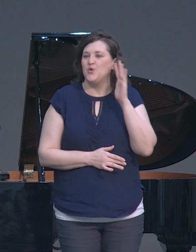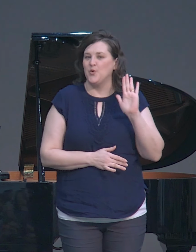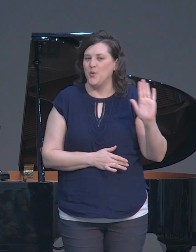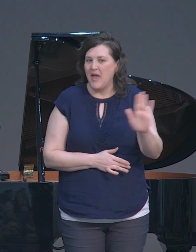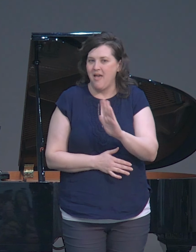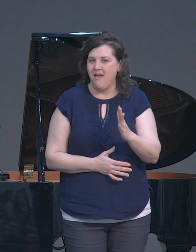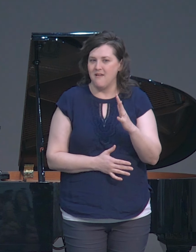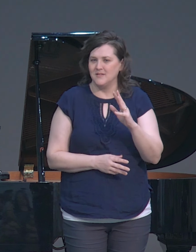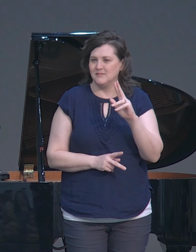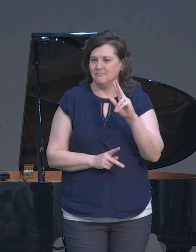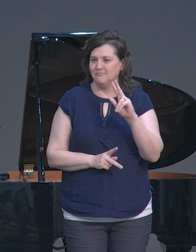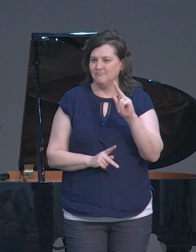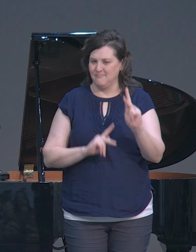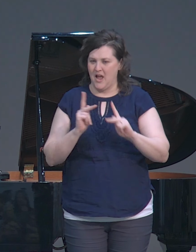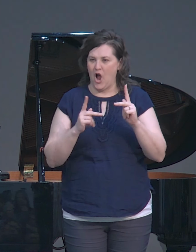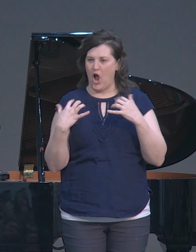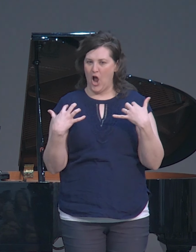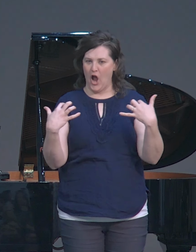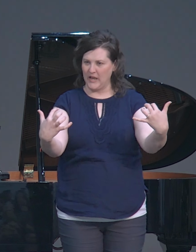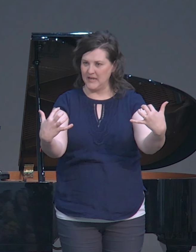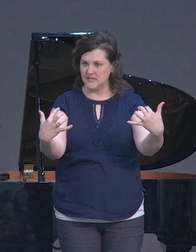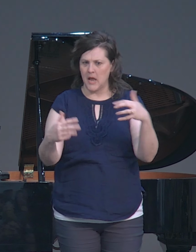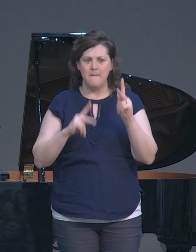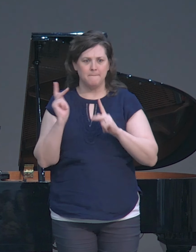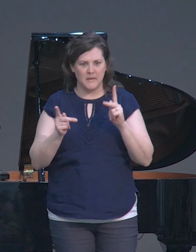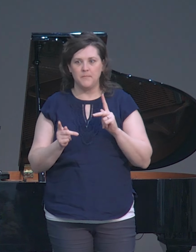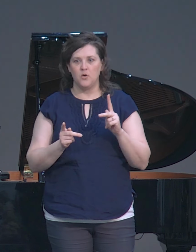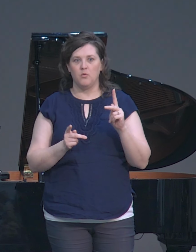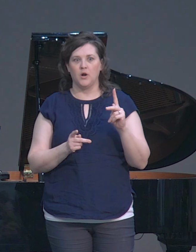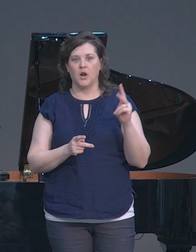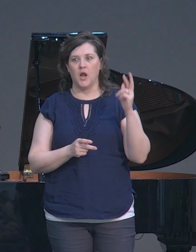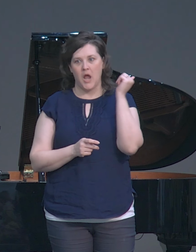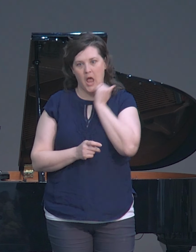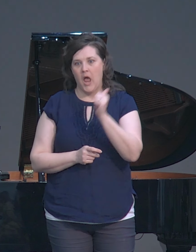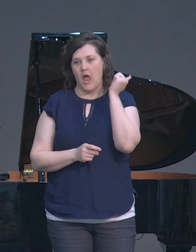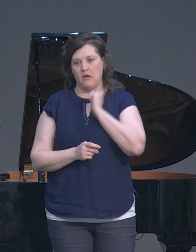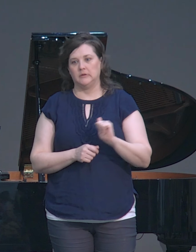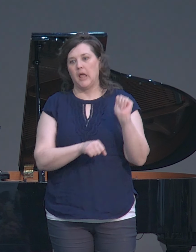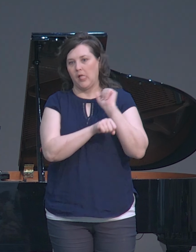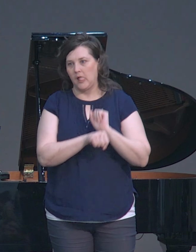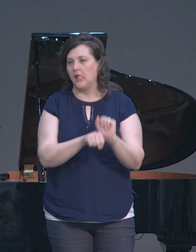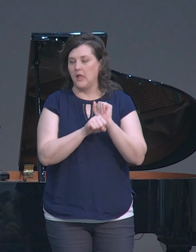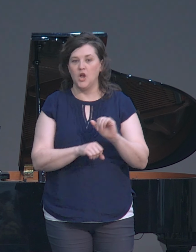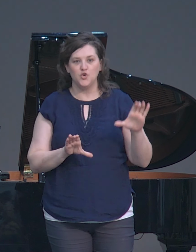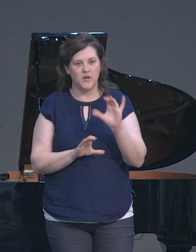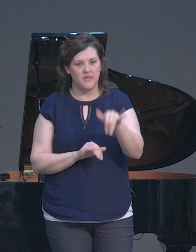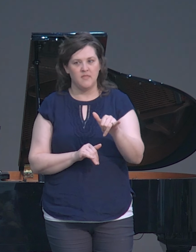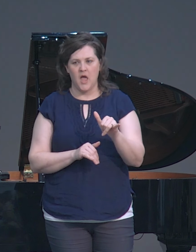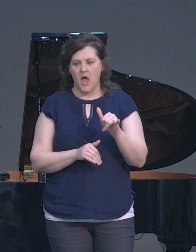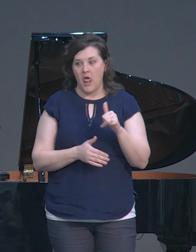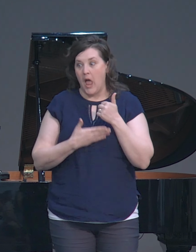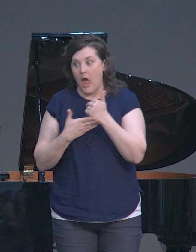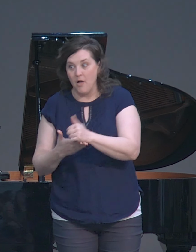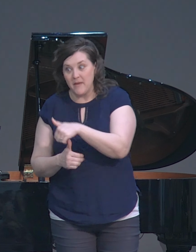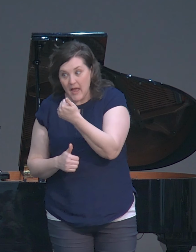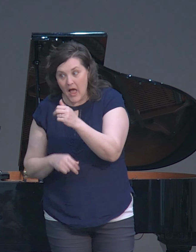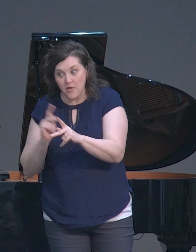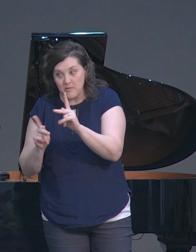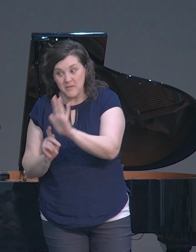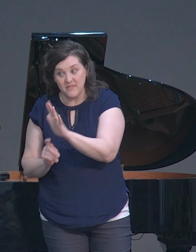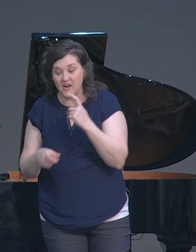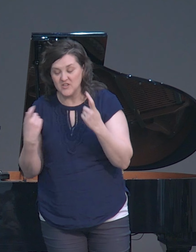That people were regularly or habitually doing this, condemning others while ignoring their own sin. Jesus